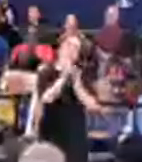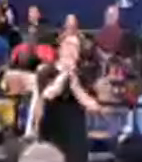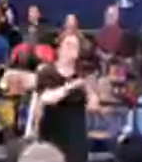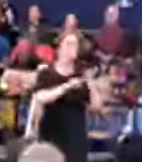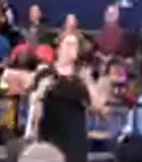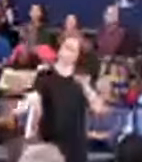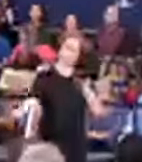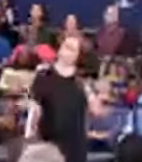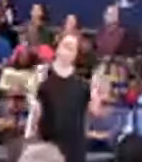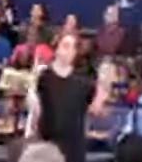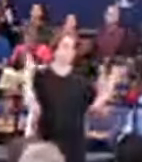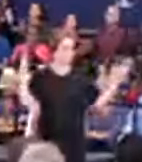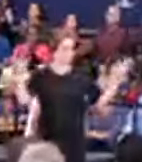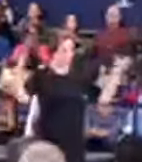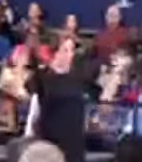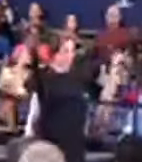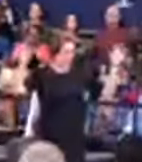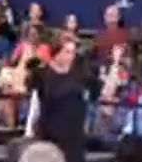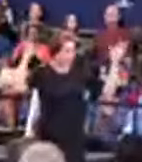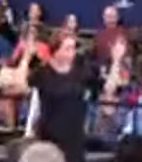assault weapons.